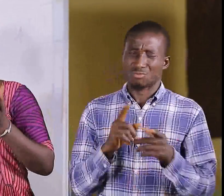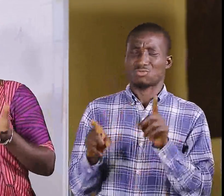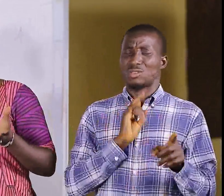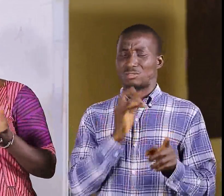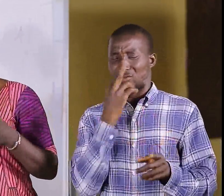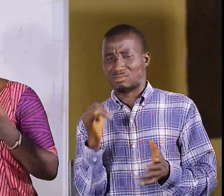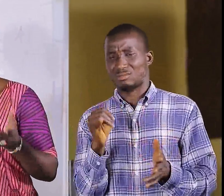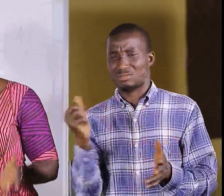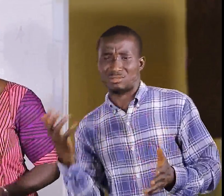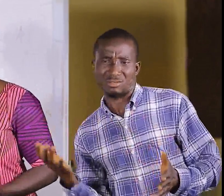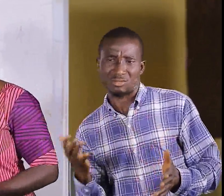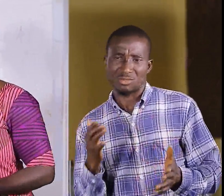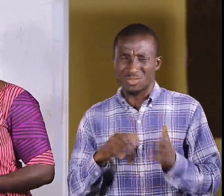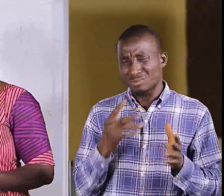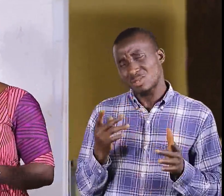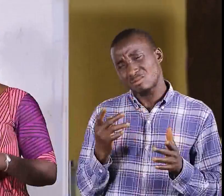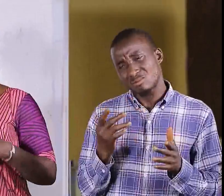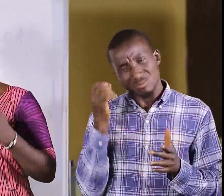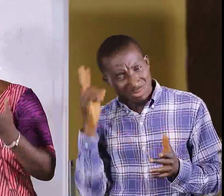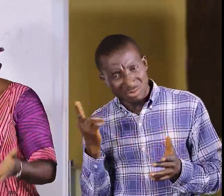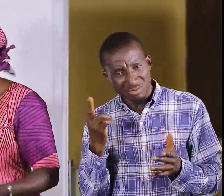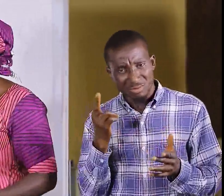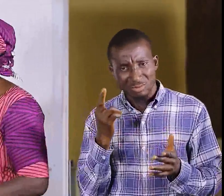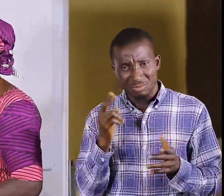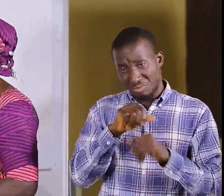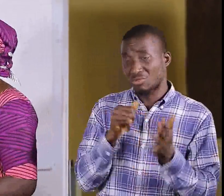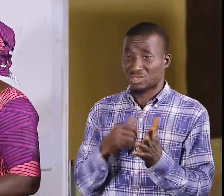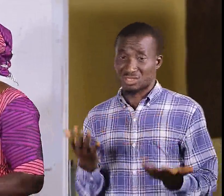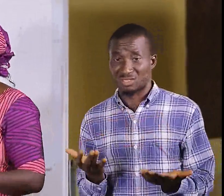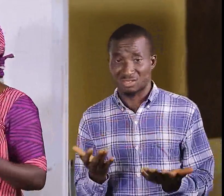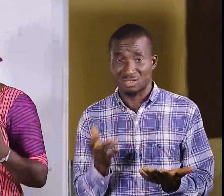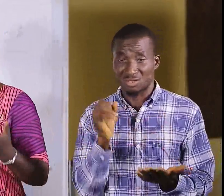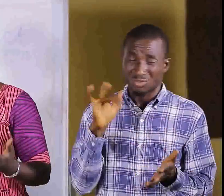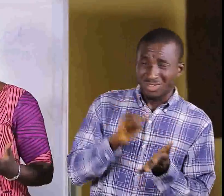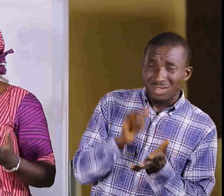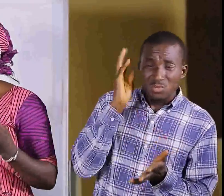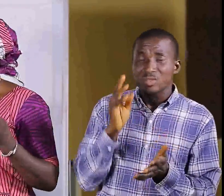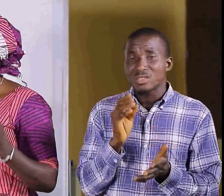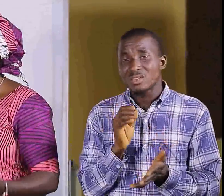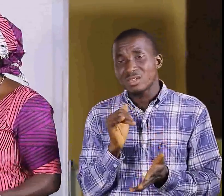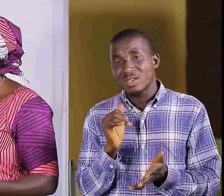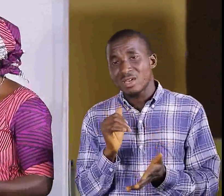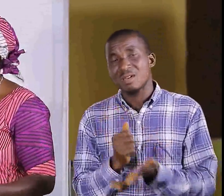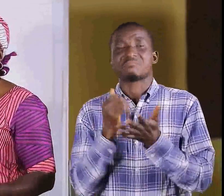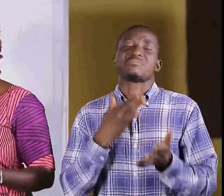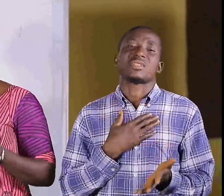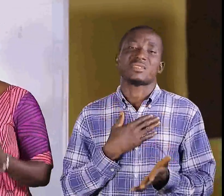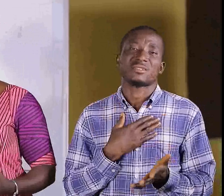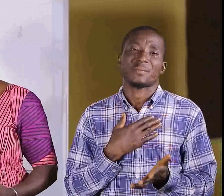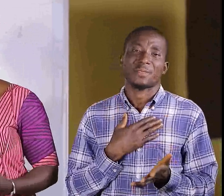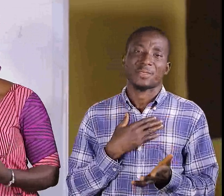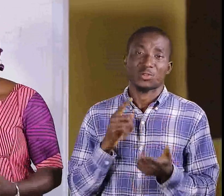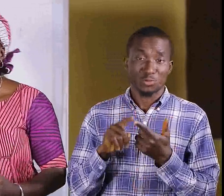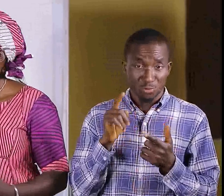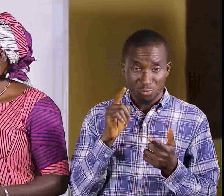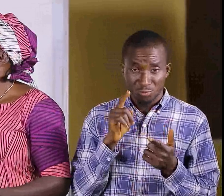I see a thing? What is my opinion about it? What is my ideology about it? So that will help me sustain a formality in what